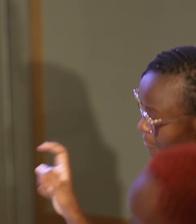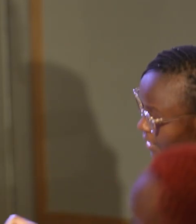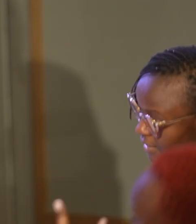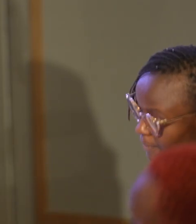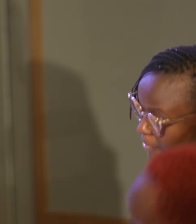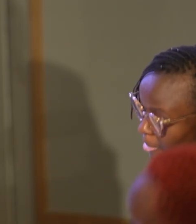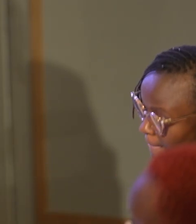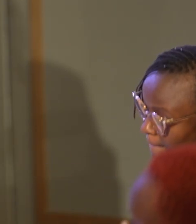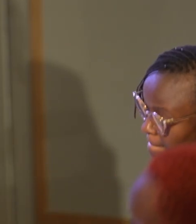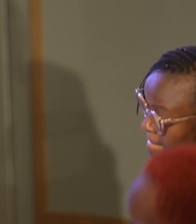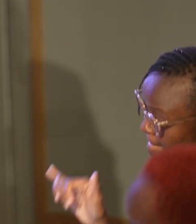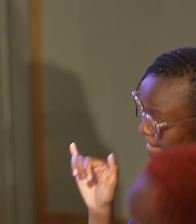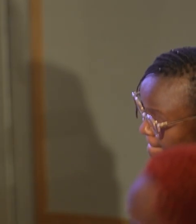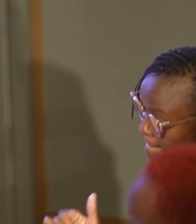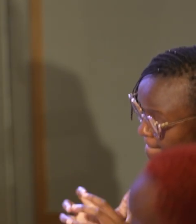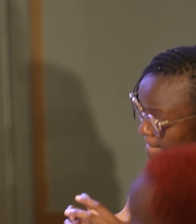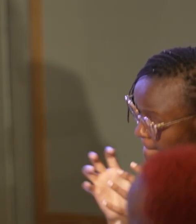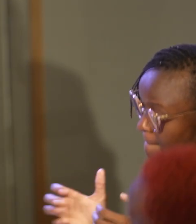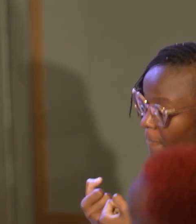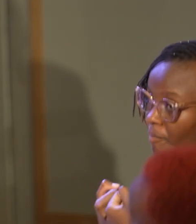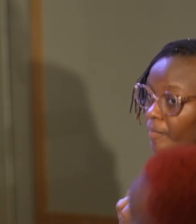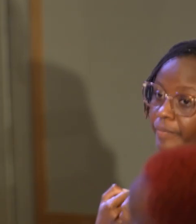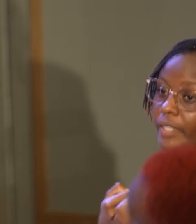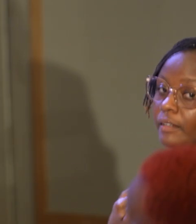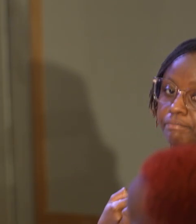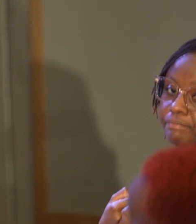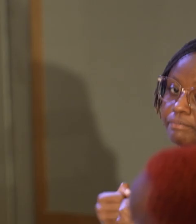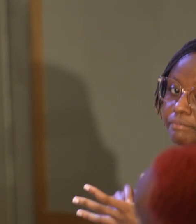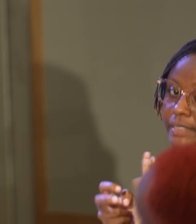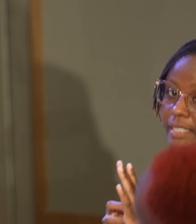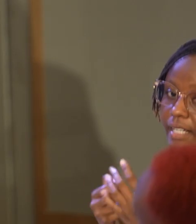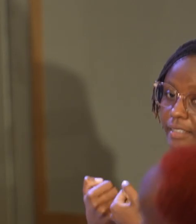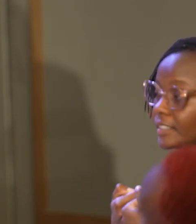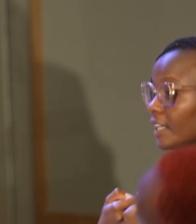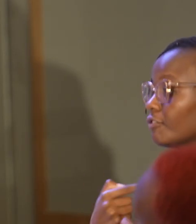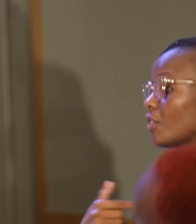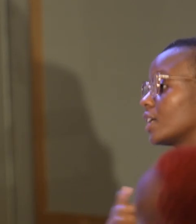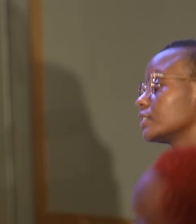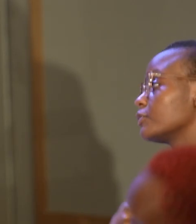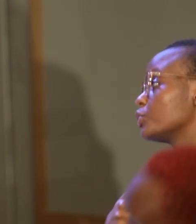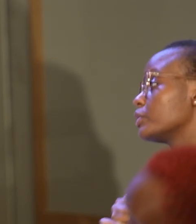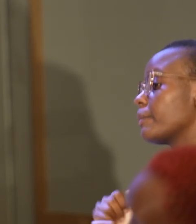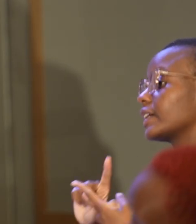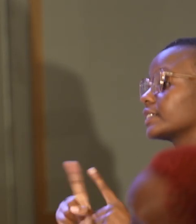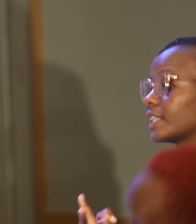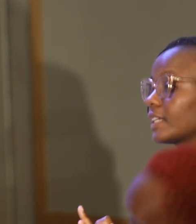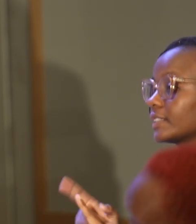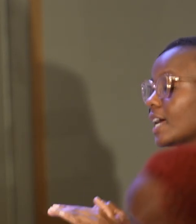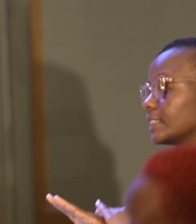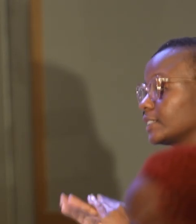And is one of the biggest challenges that makes it impossible or very hard to get as many standards as